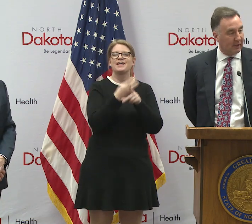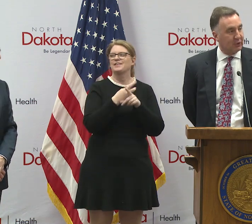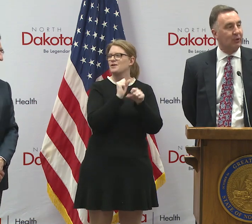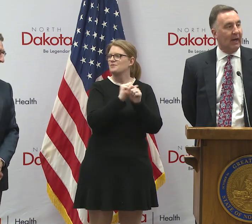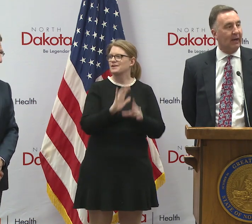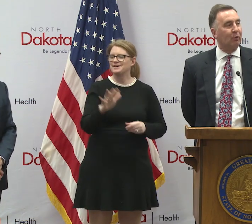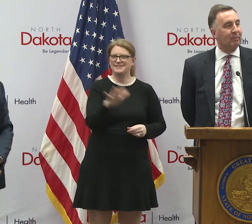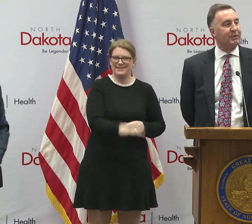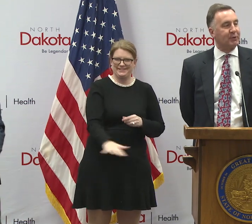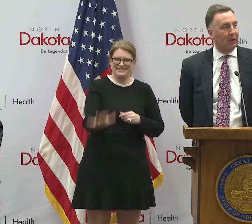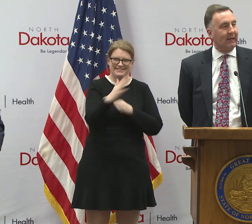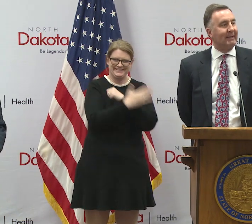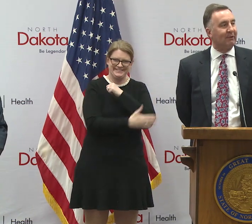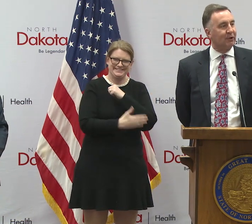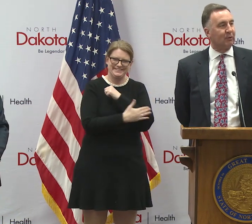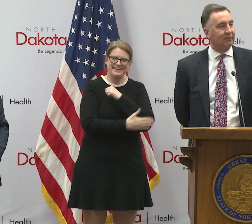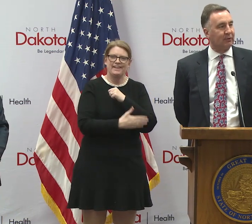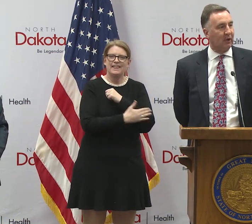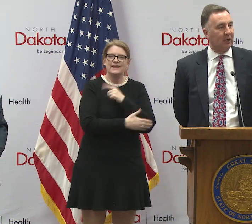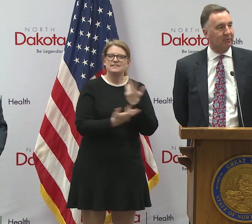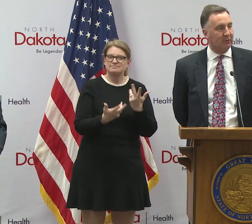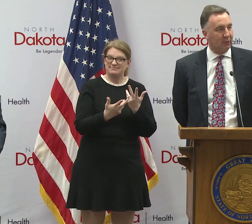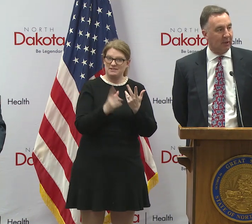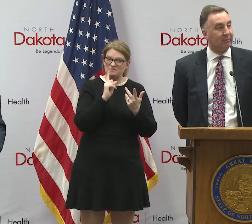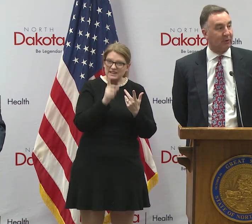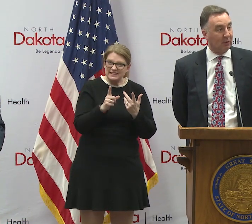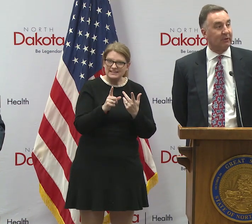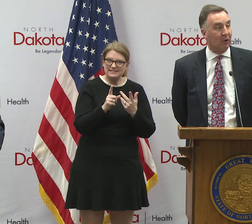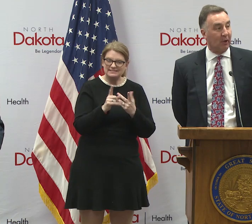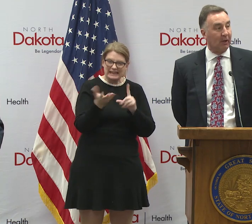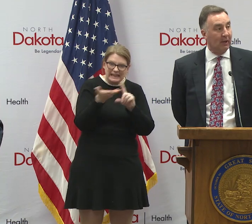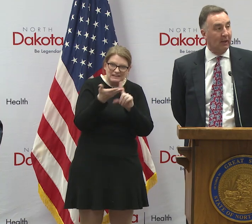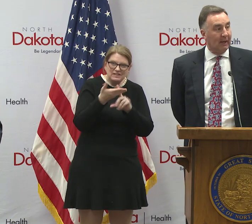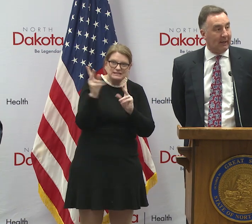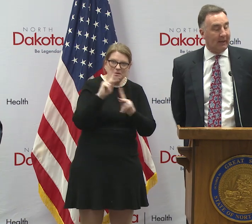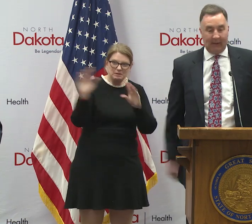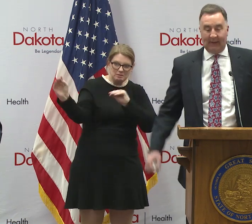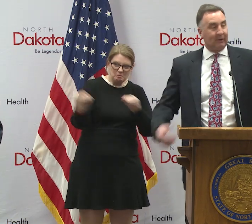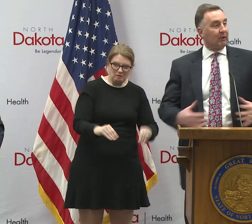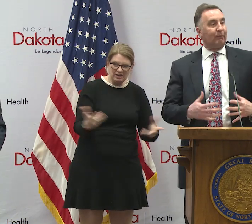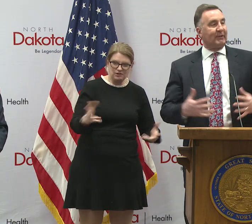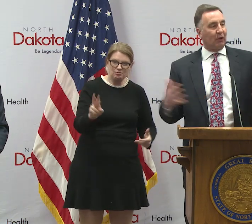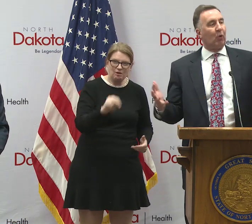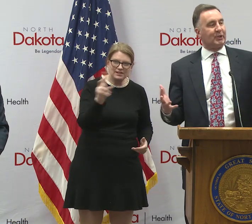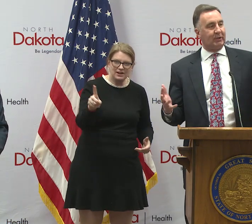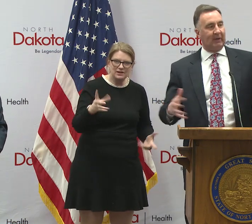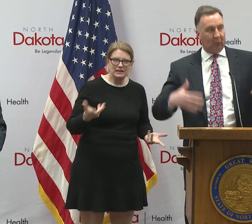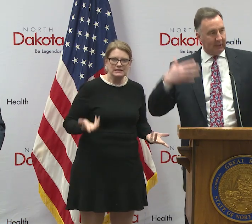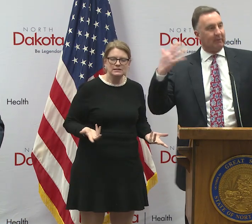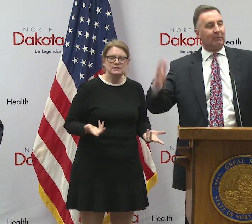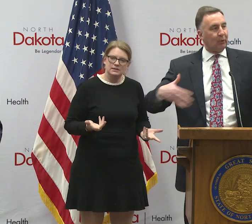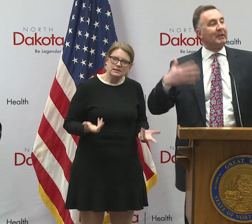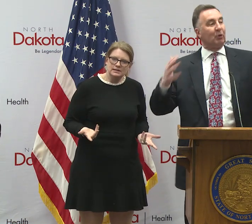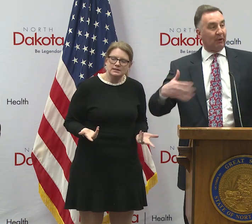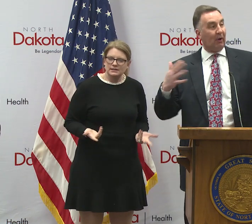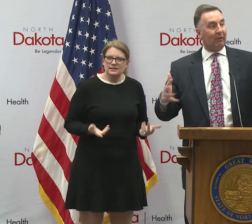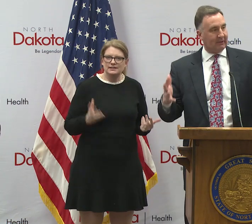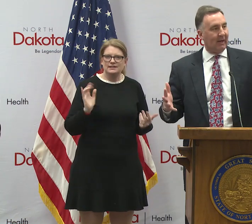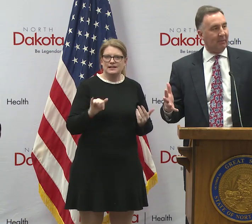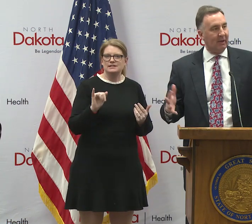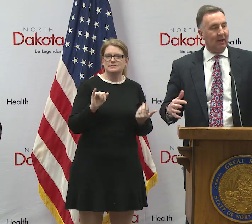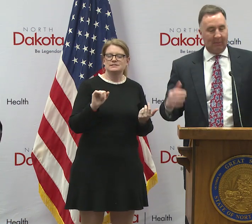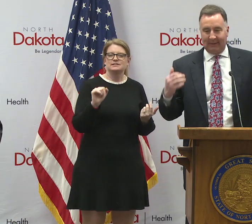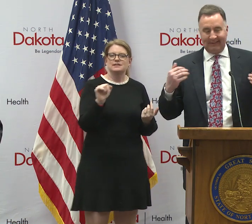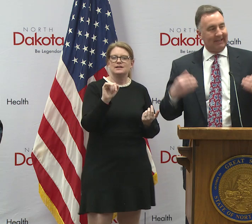the country. How do we persuade individuals to come to North Dakota? And that's a question that we deal with all